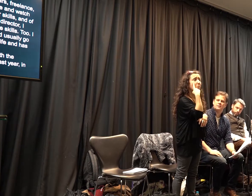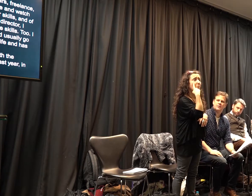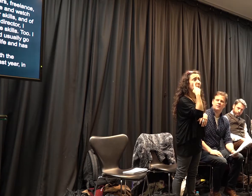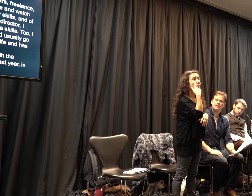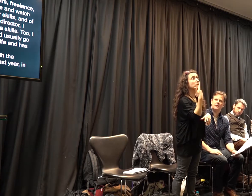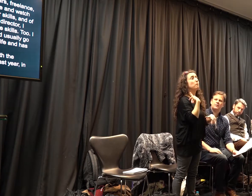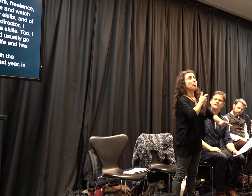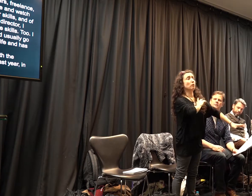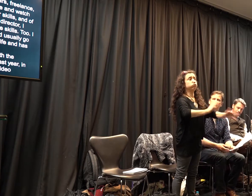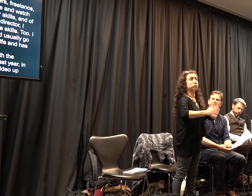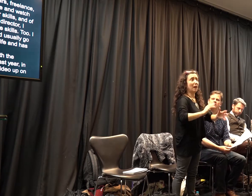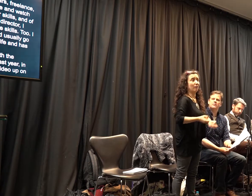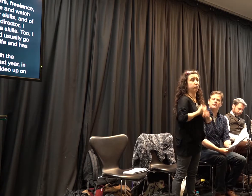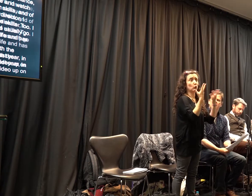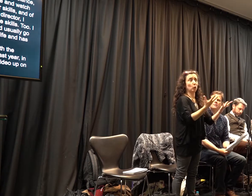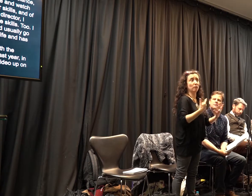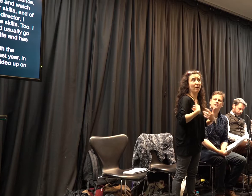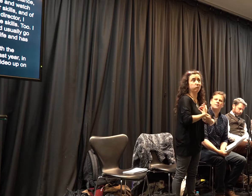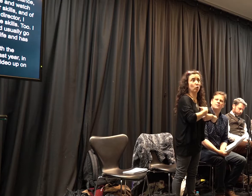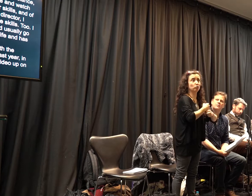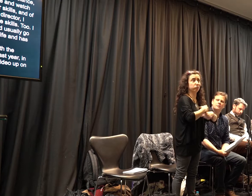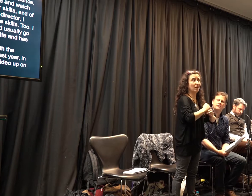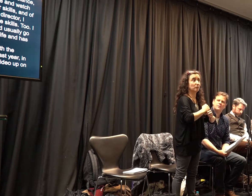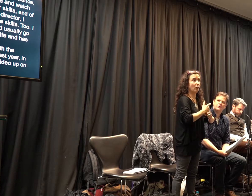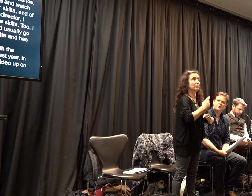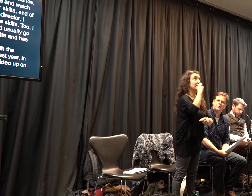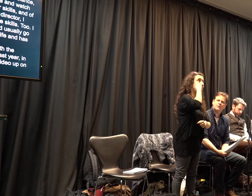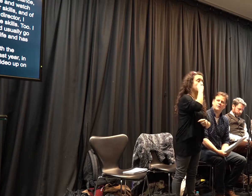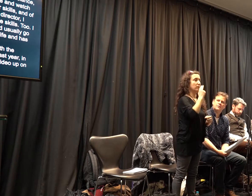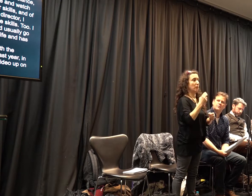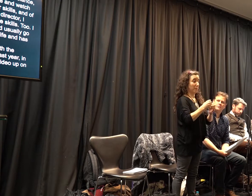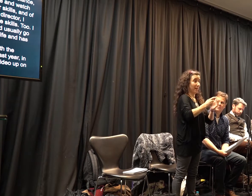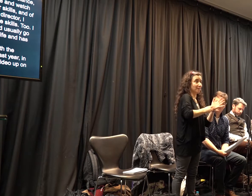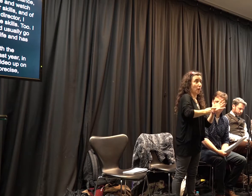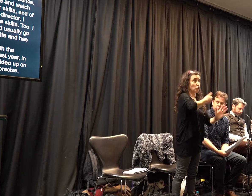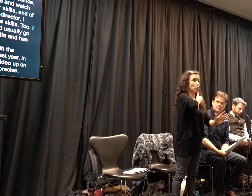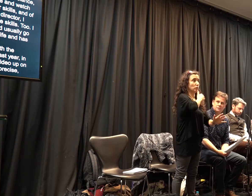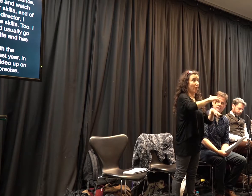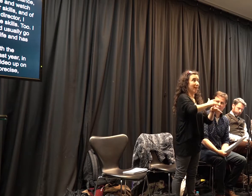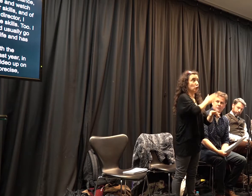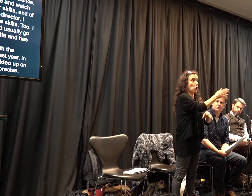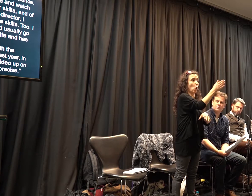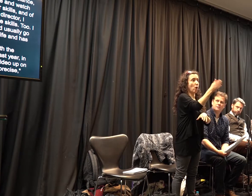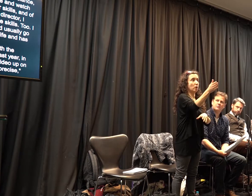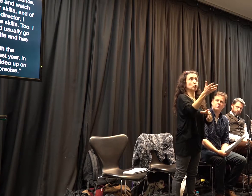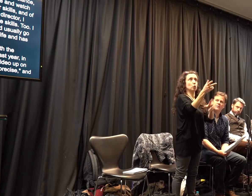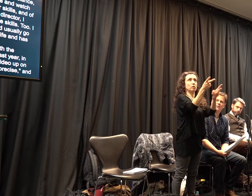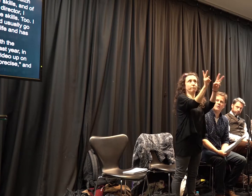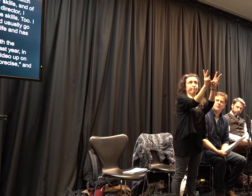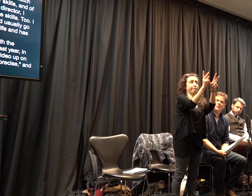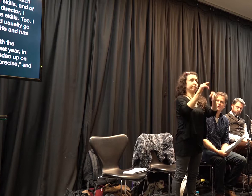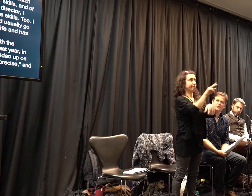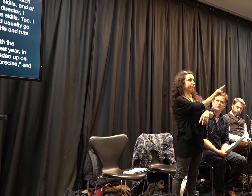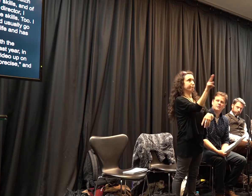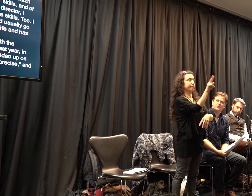on social networks, on my Facebook to be precise, and expressed my views and frustrations as a deaf BSL sign